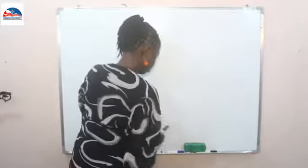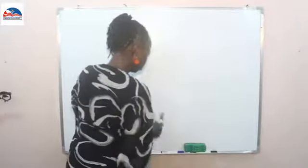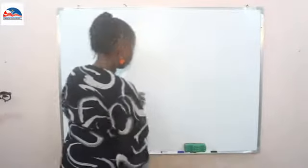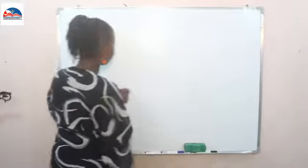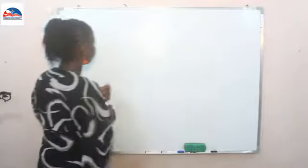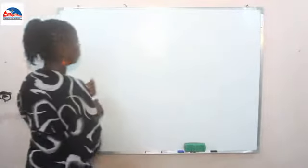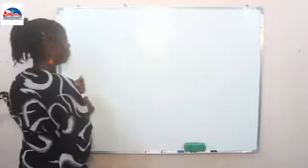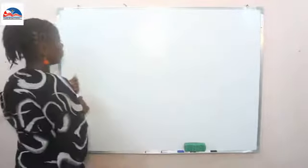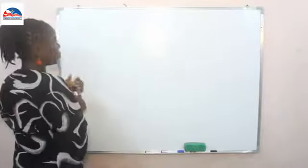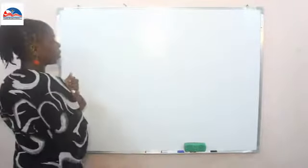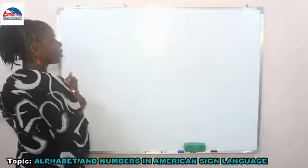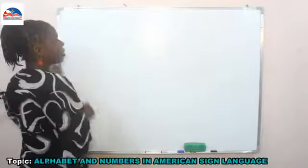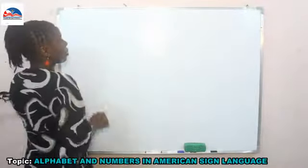To